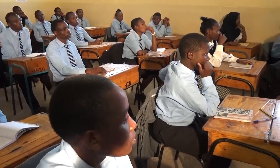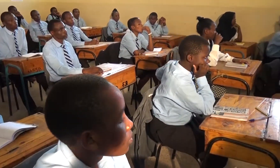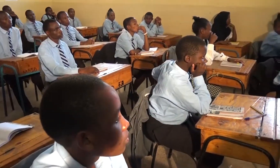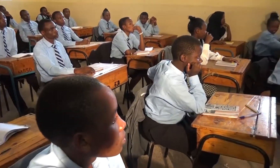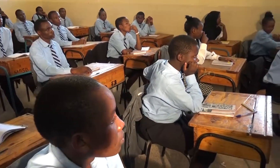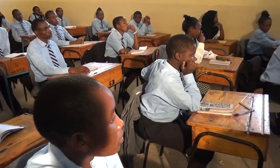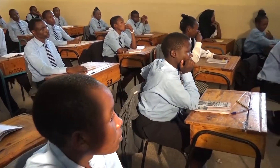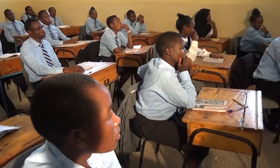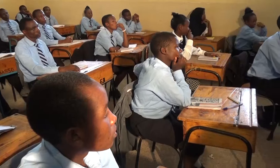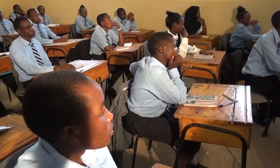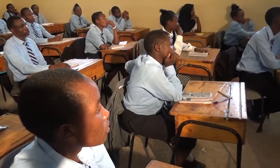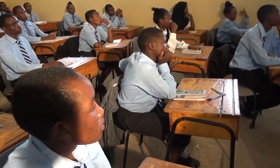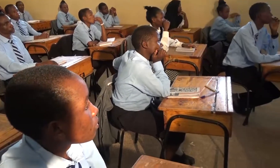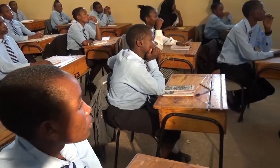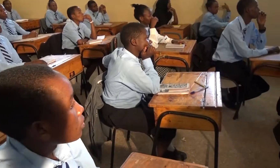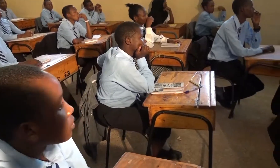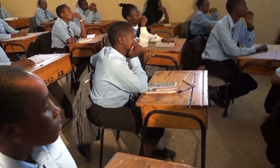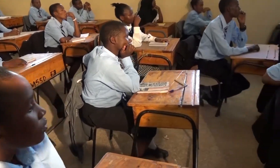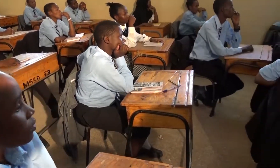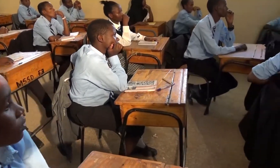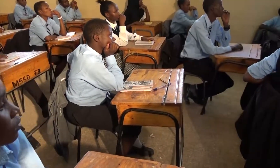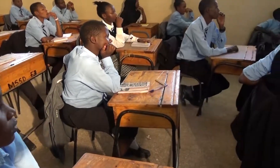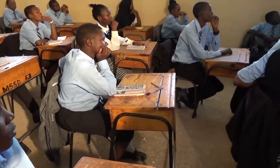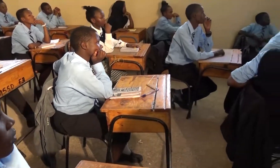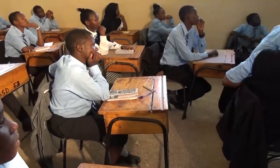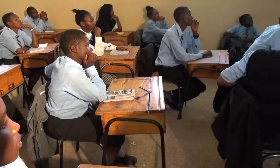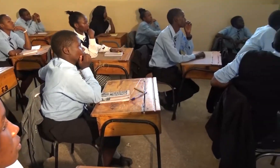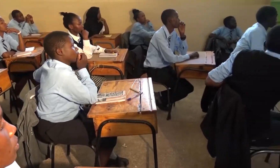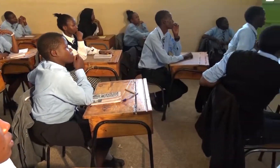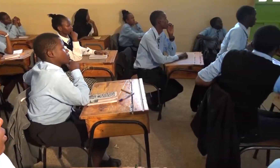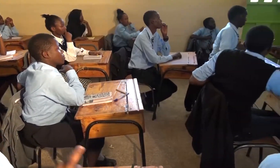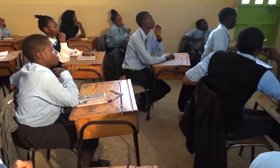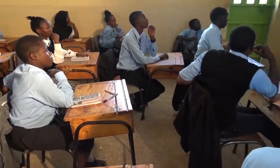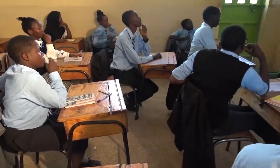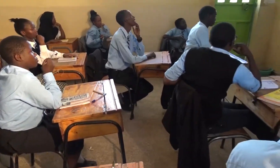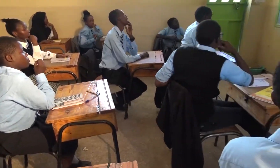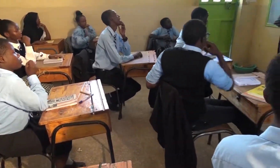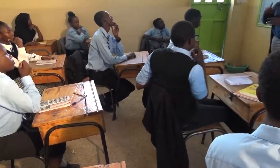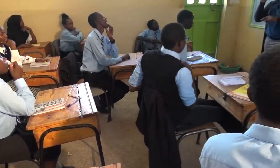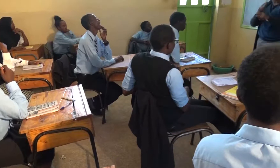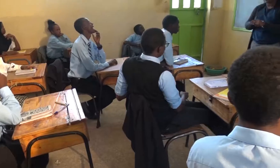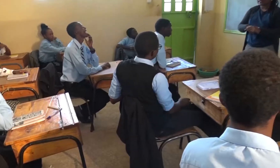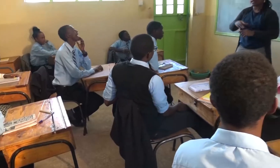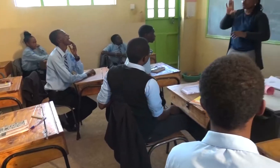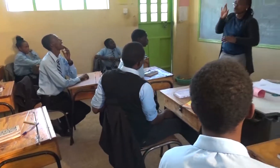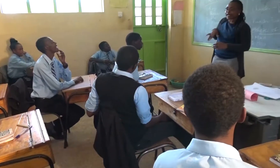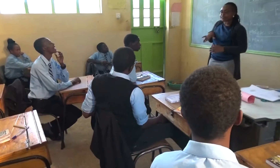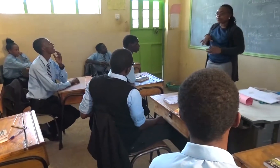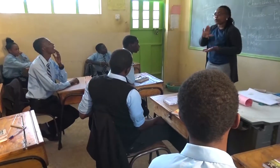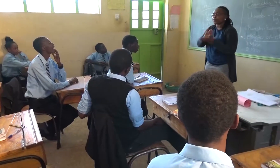Community that they valued men than who? Girls. Sometimes the wife, then